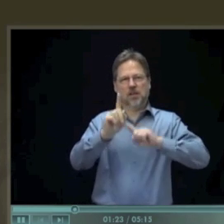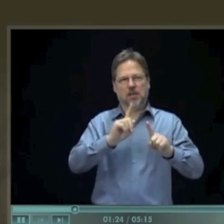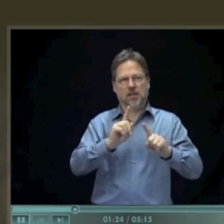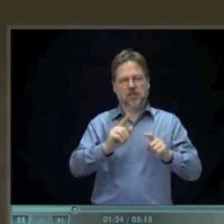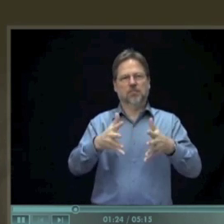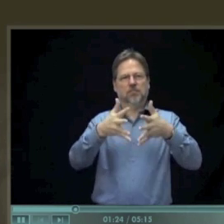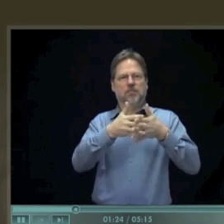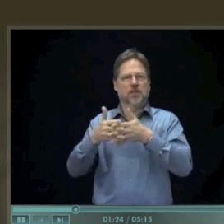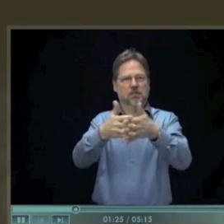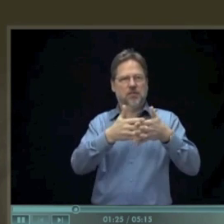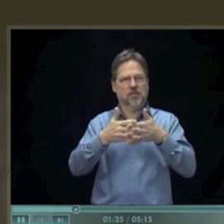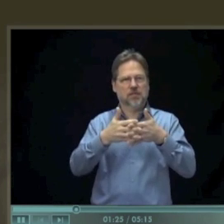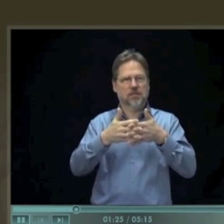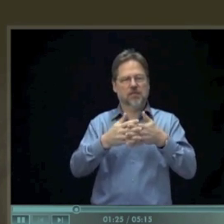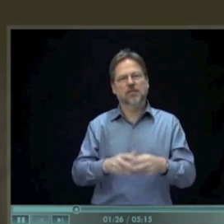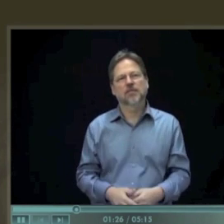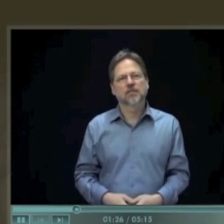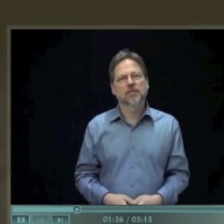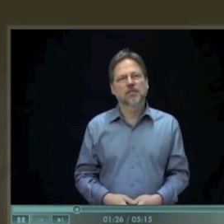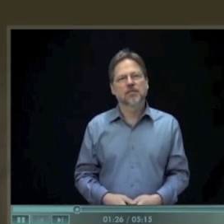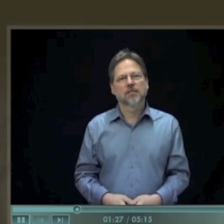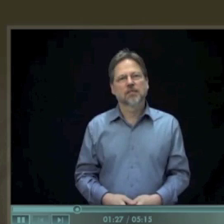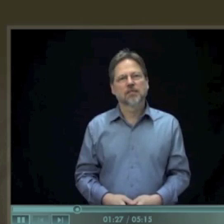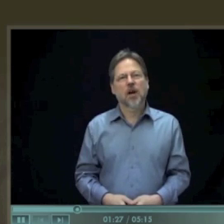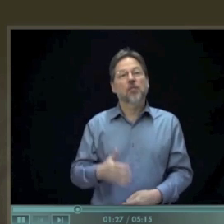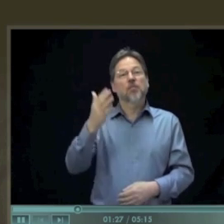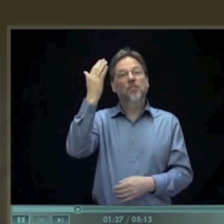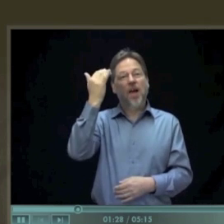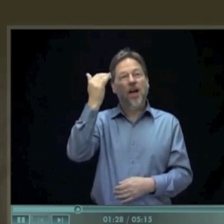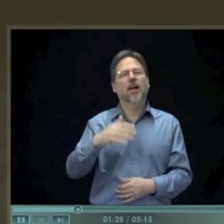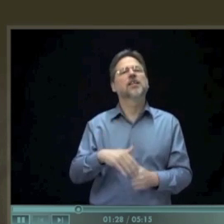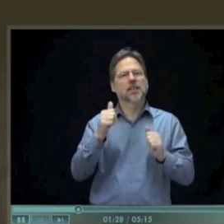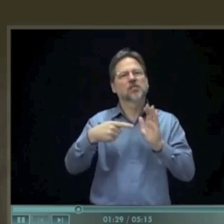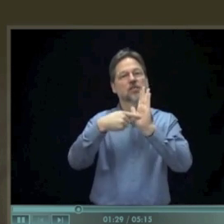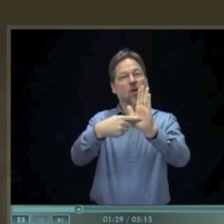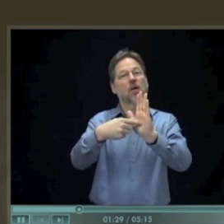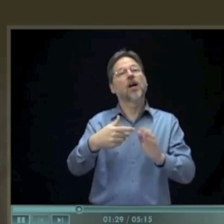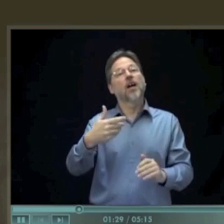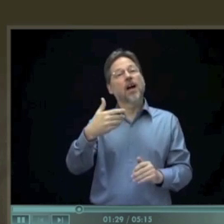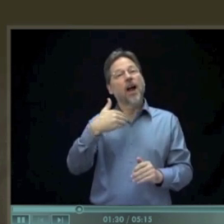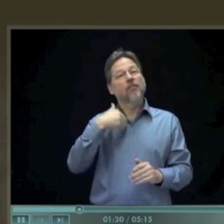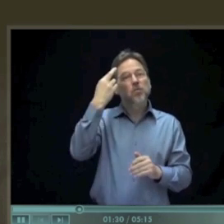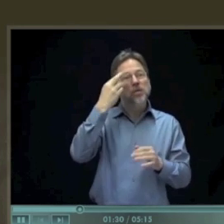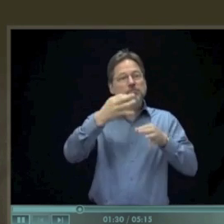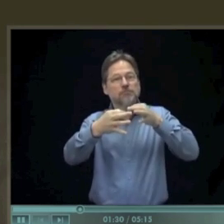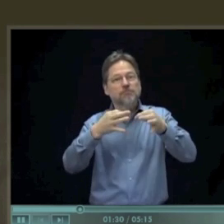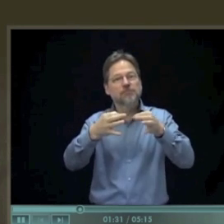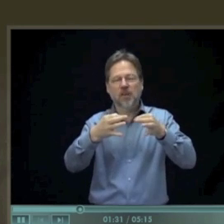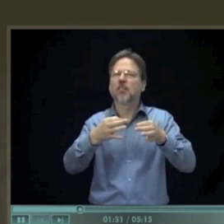separate from scientific etymology. For example, let's talk about the sign for America.